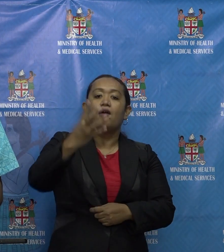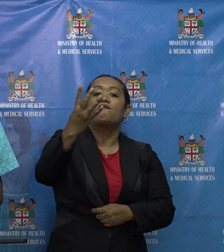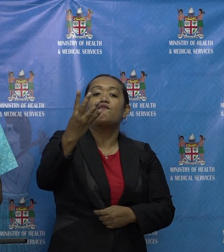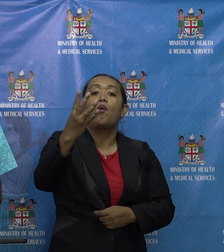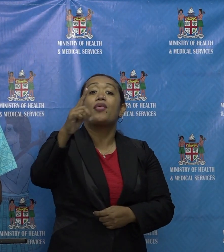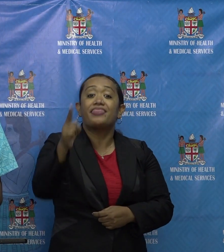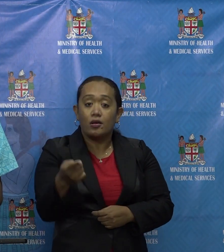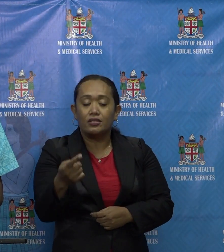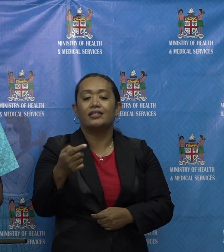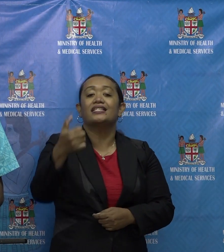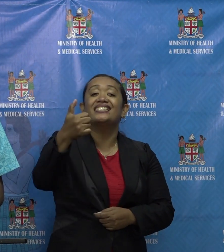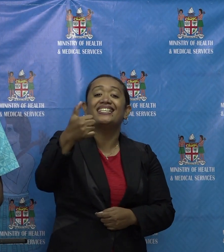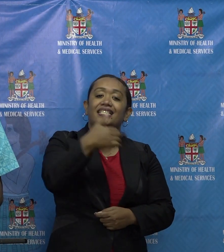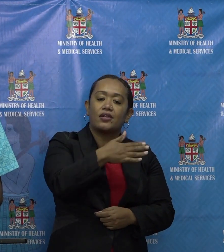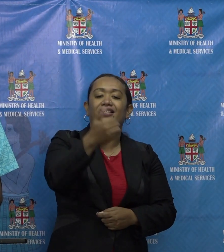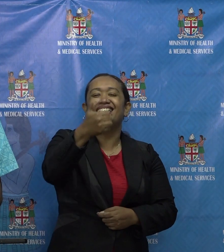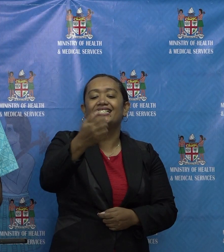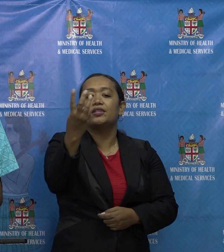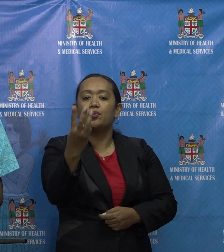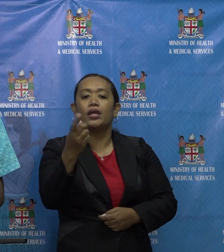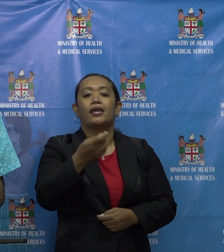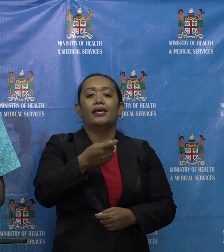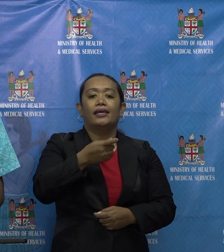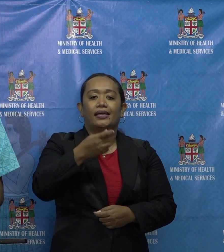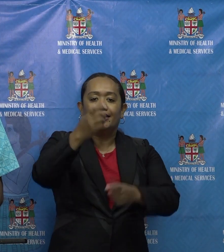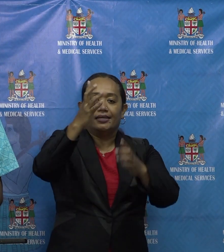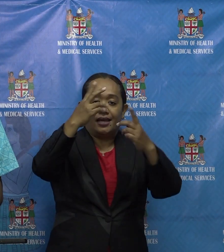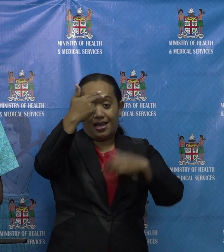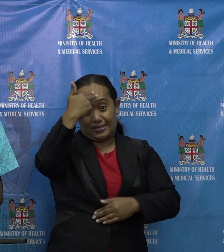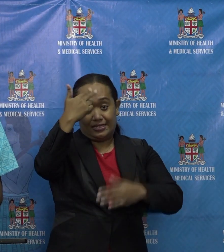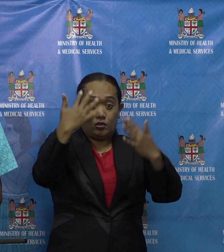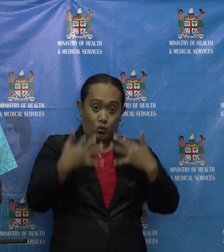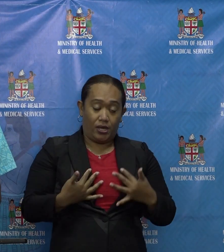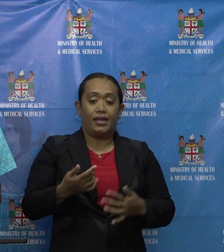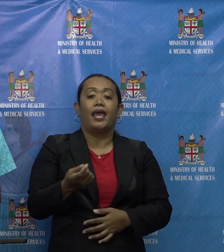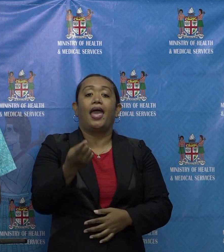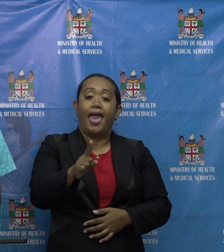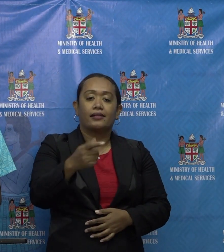4,663 screened and 547 swabbed, for a total of